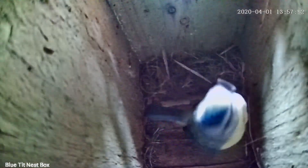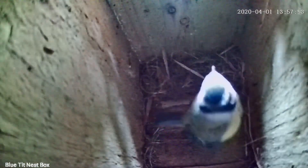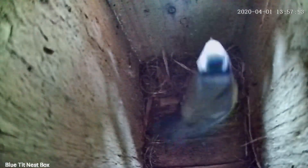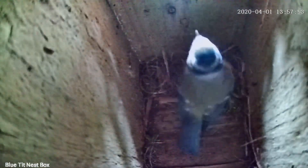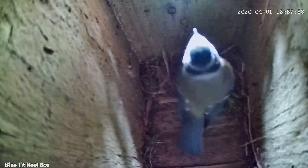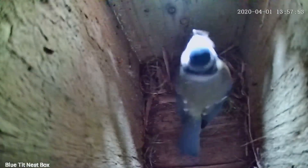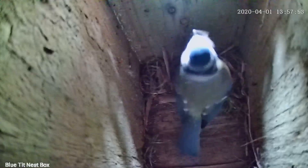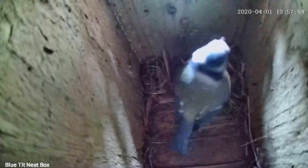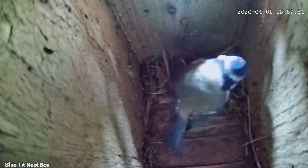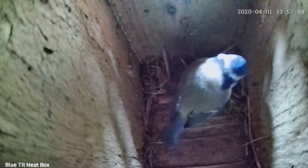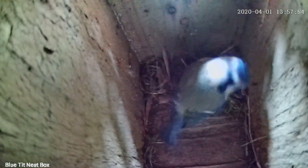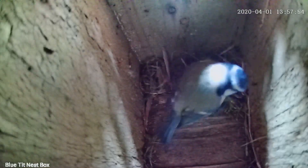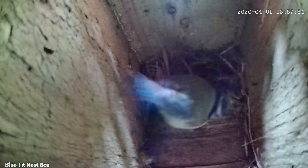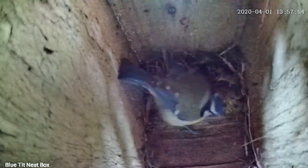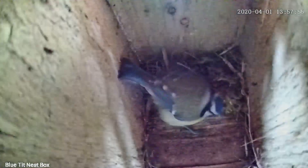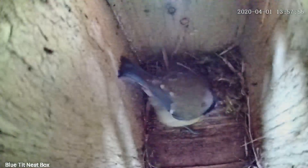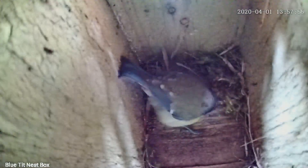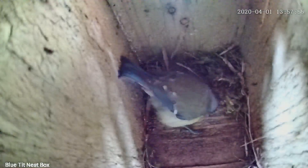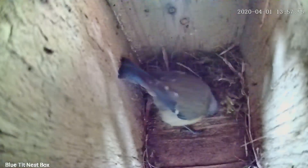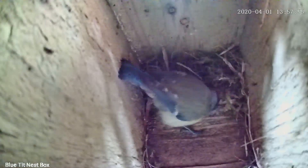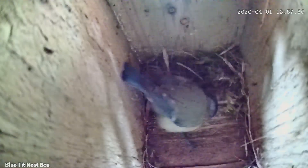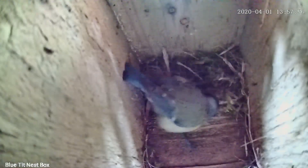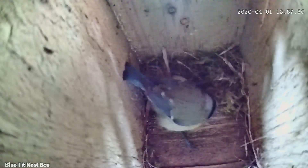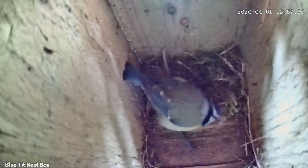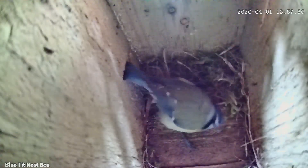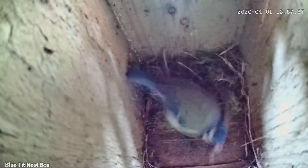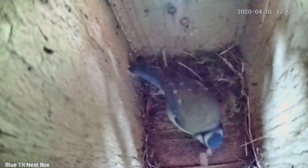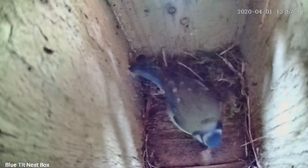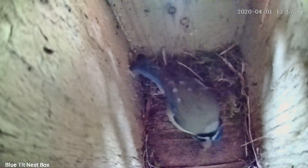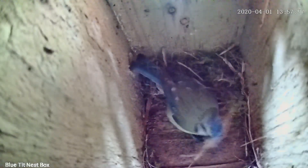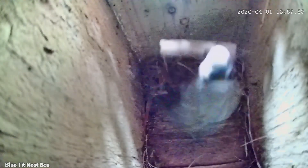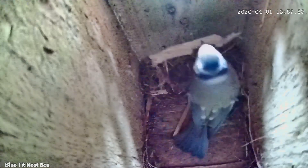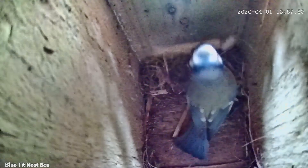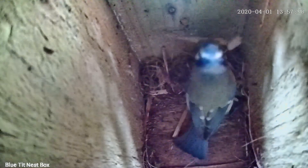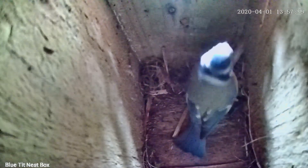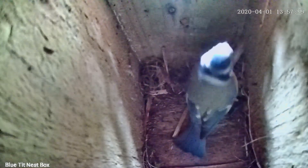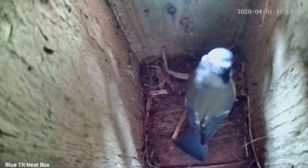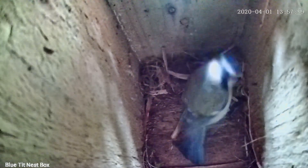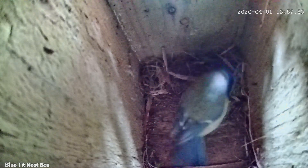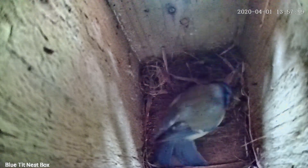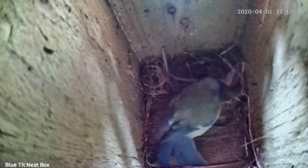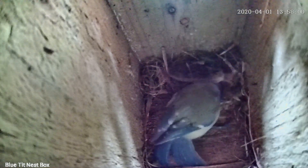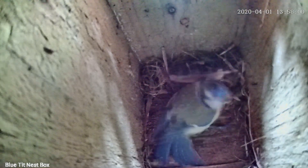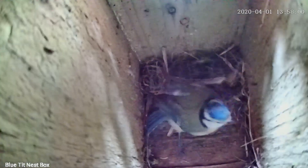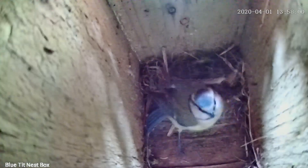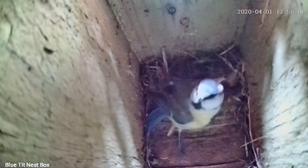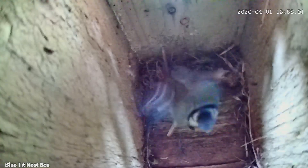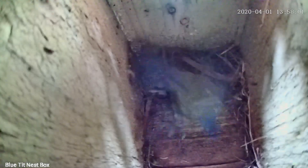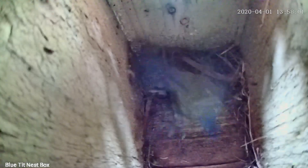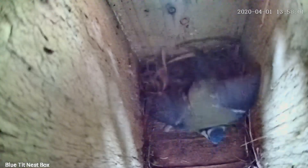Now, I think we need to find out some more about blue tits. Shall we do that and come